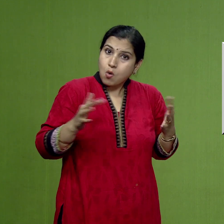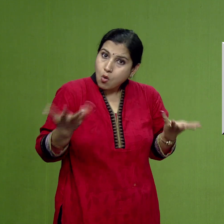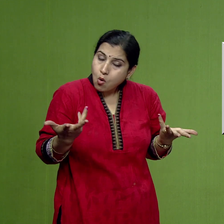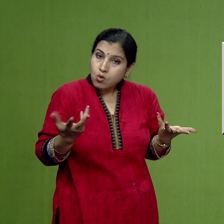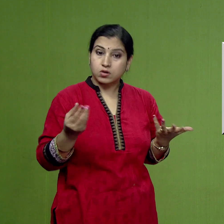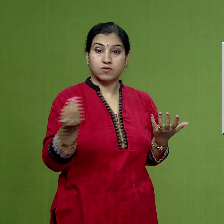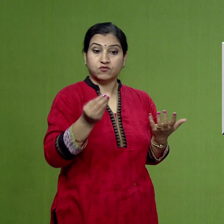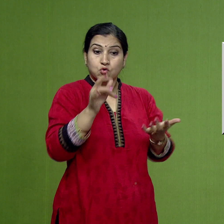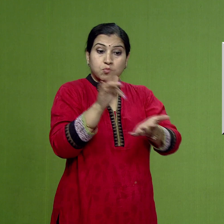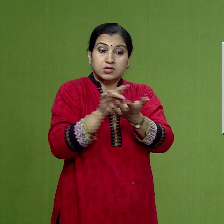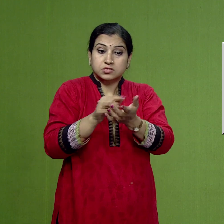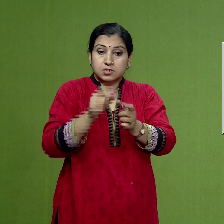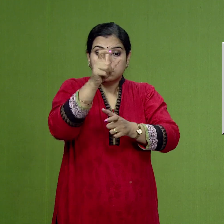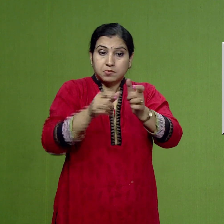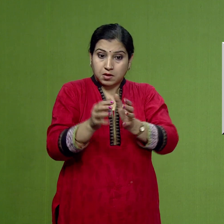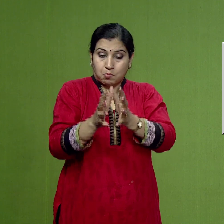While some places have lesser population.